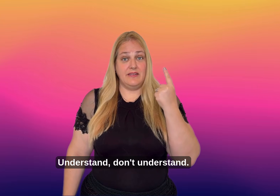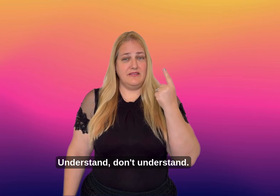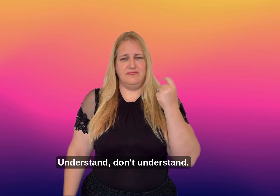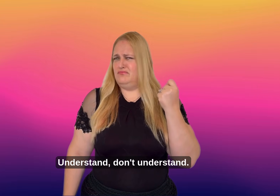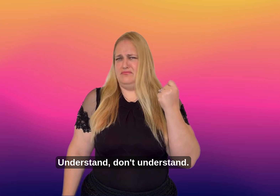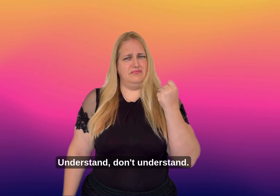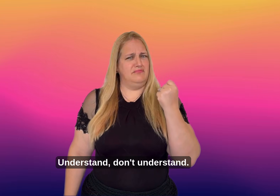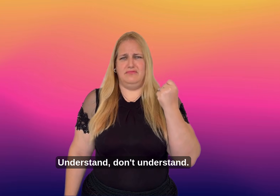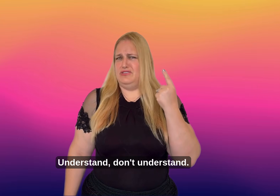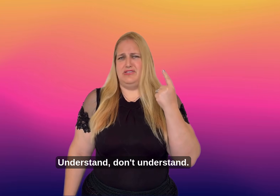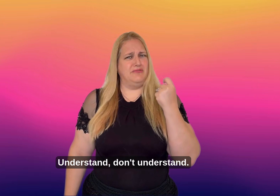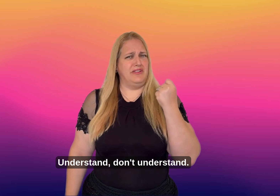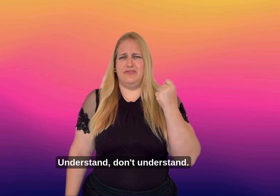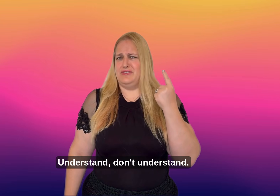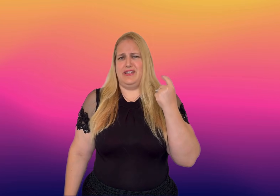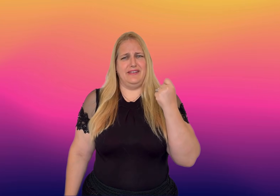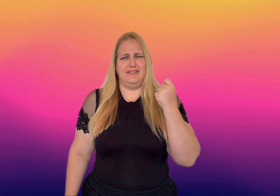Understand, don't understand.